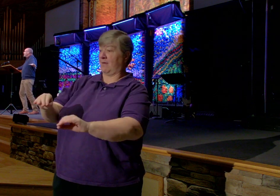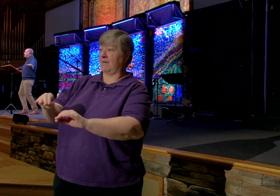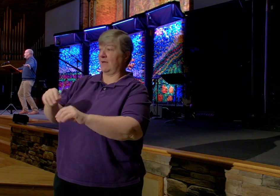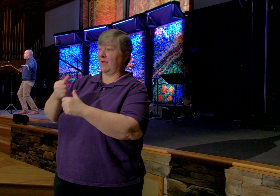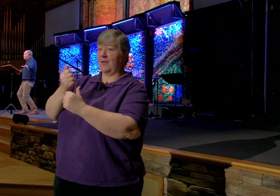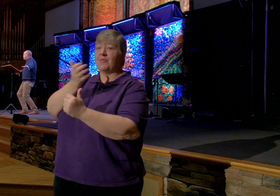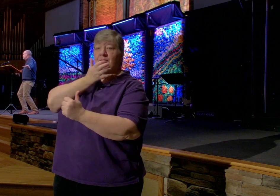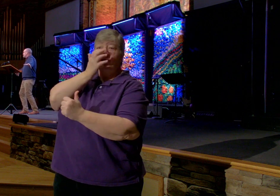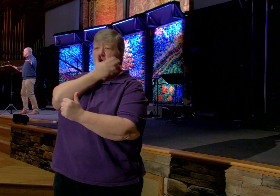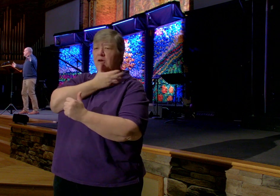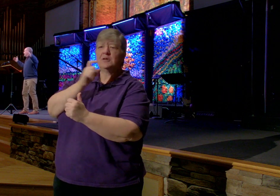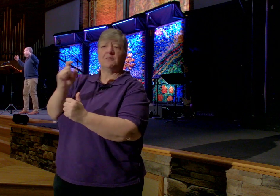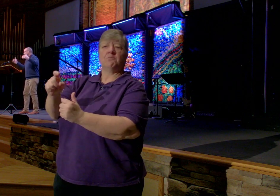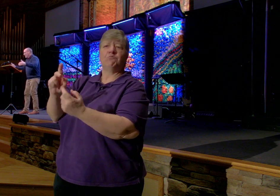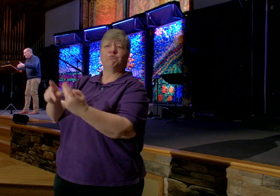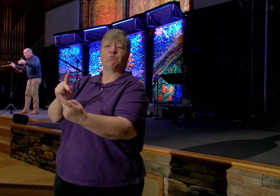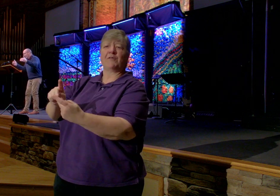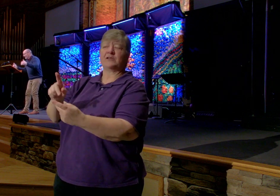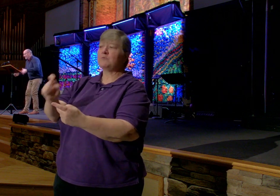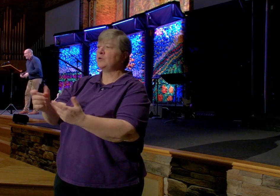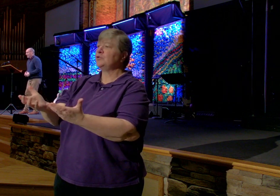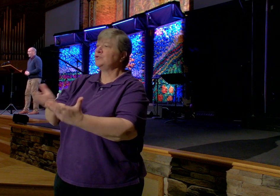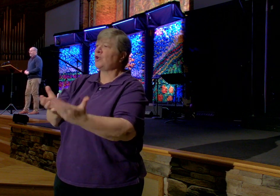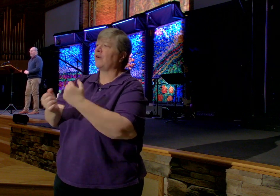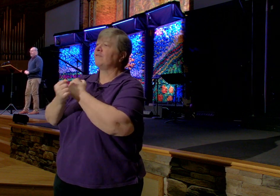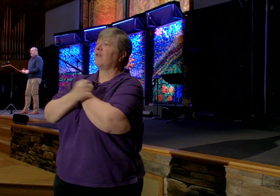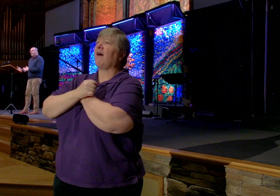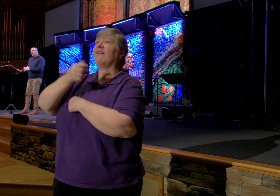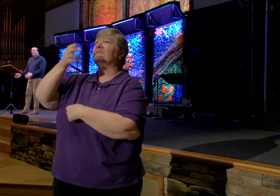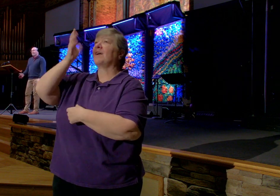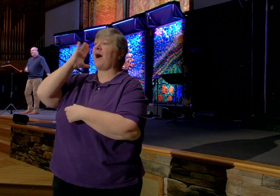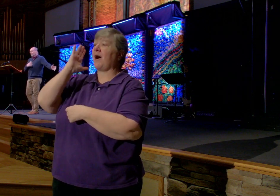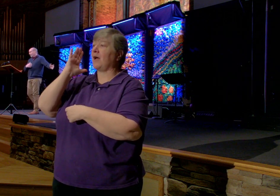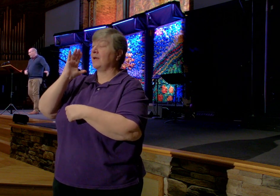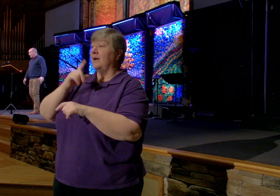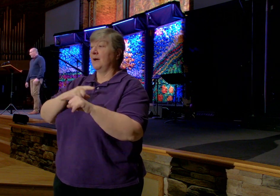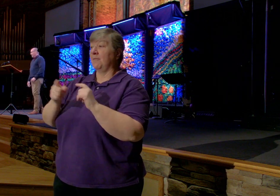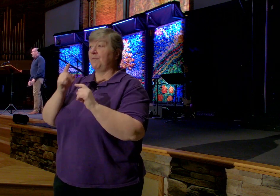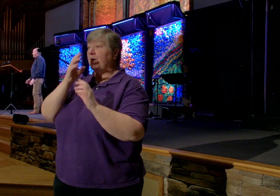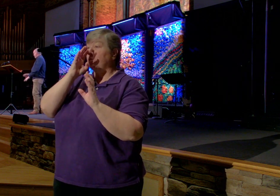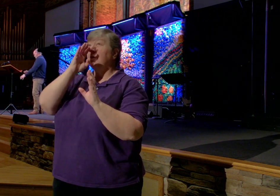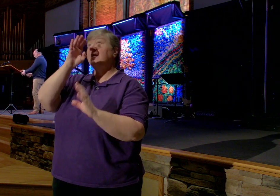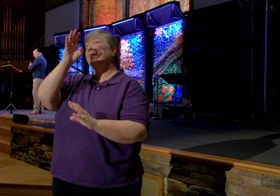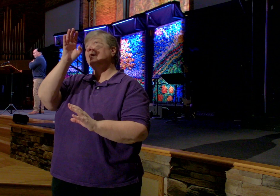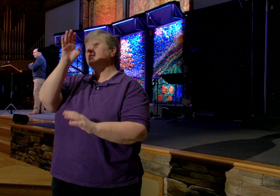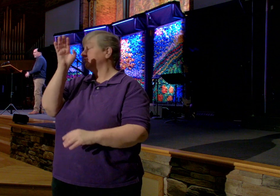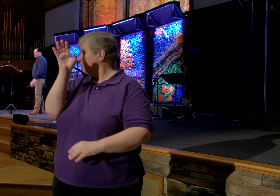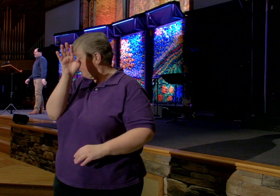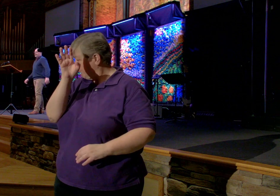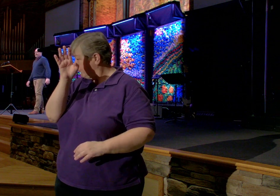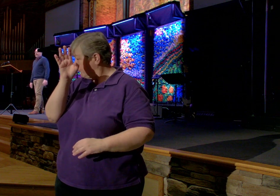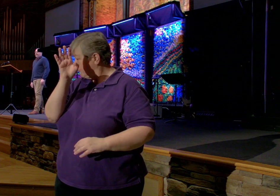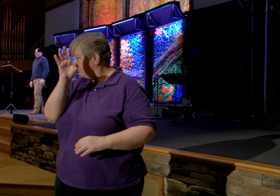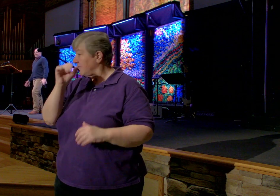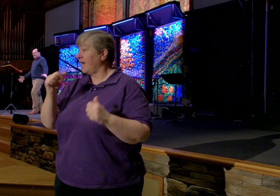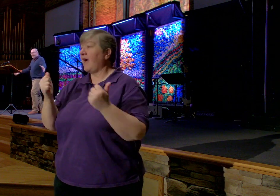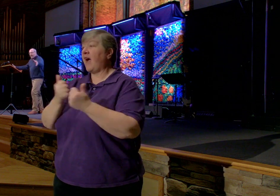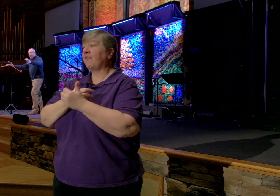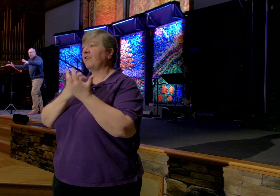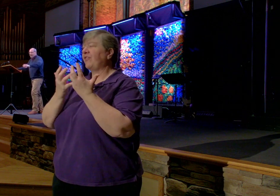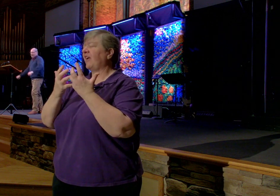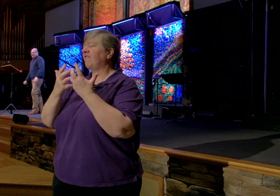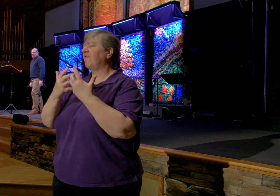garden, they were perfect and they were supposed to serve and love God. But when we turned away from God, everything fell